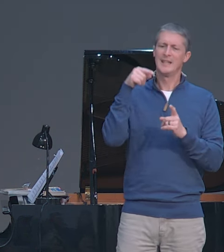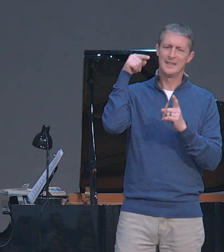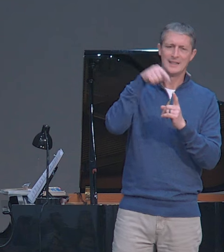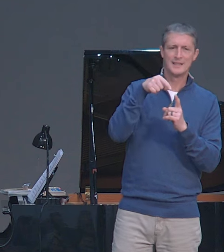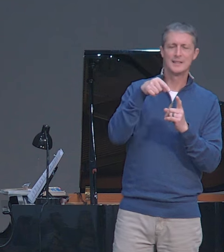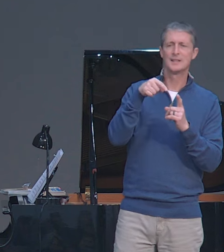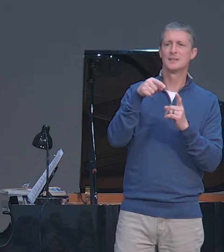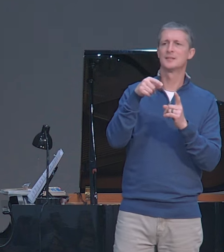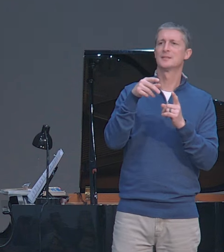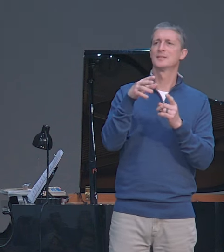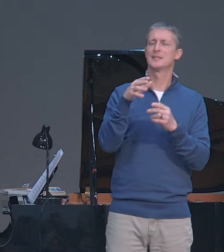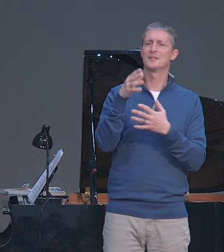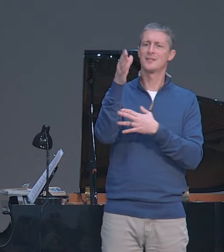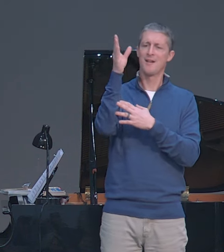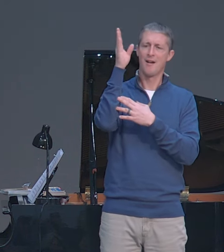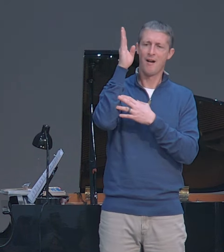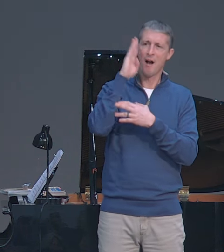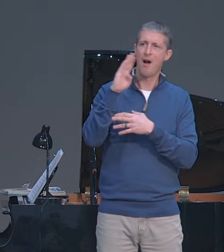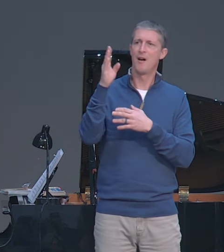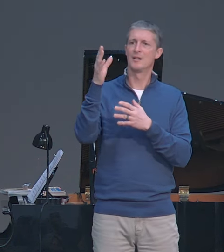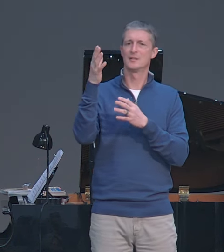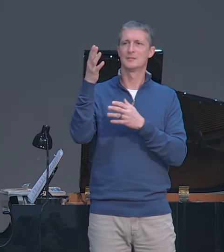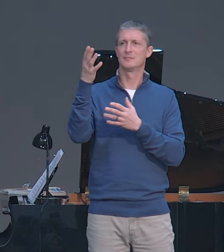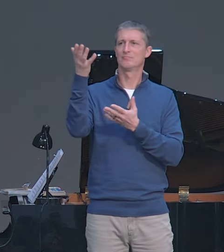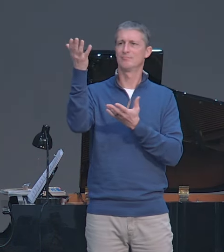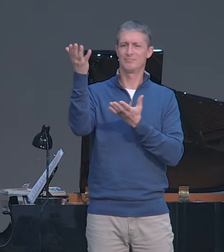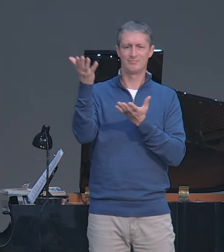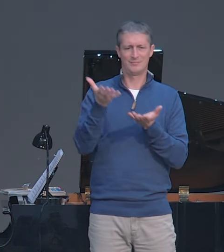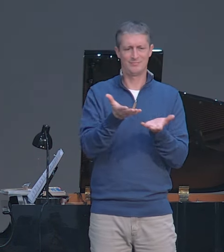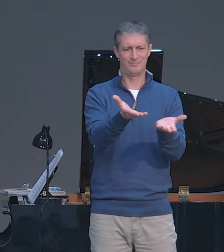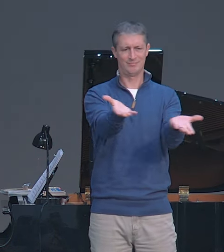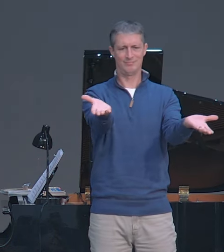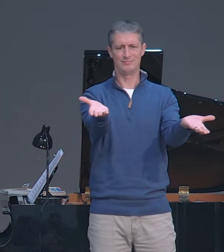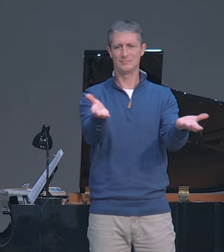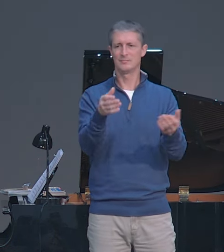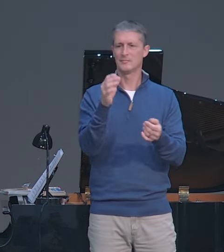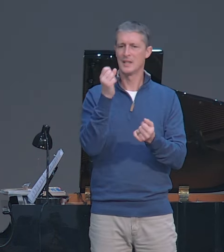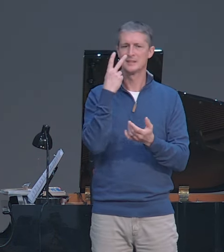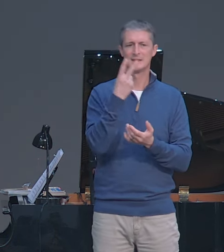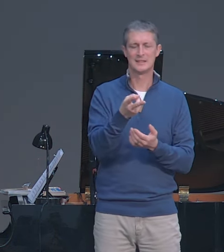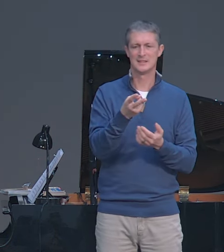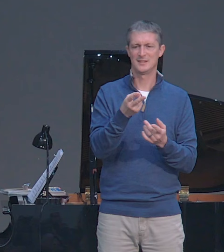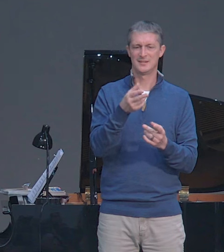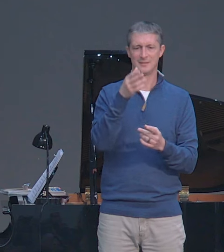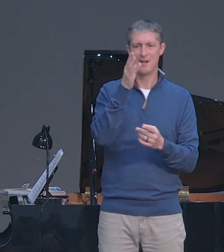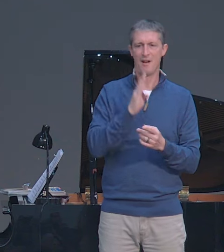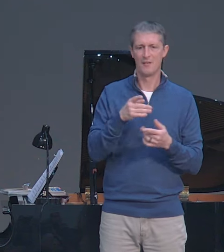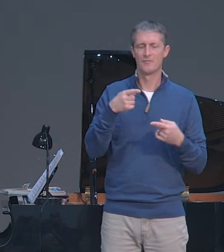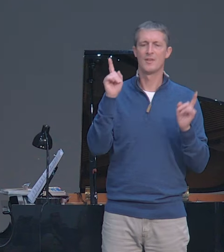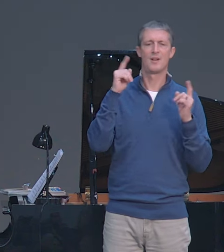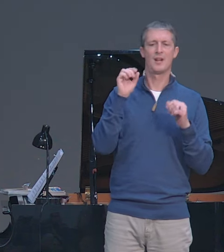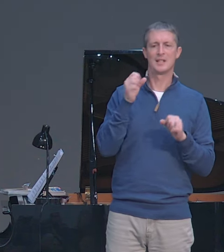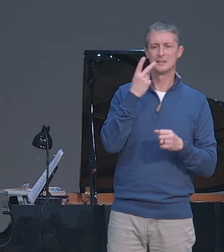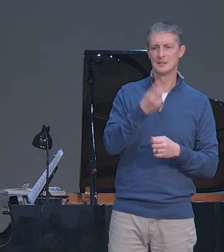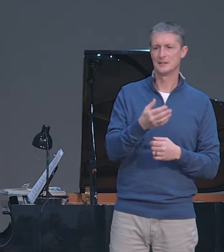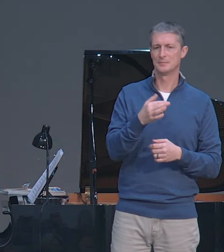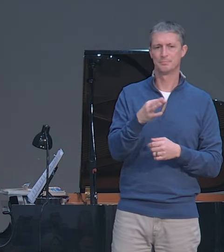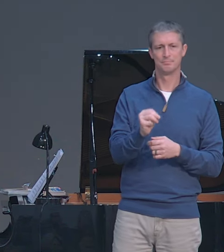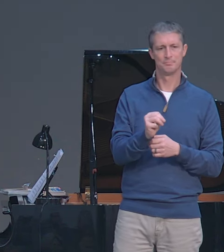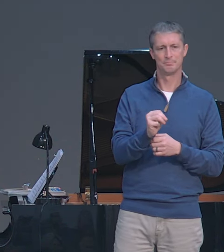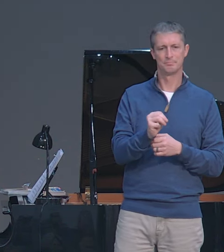manifestation of God as God. And Paul proves this by holding up